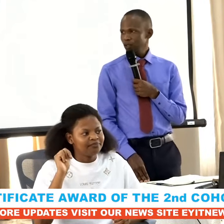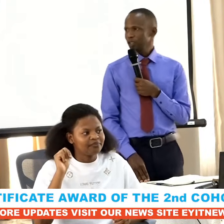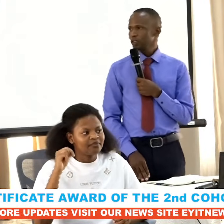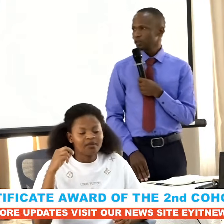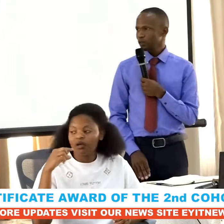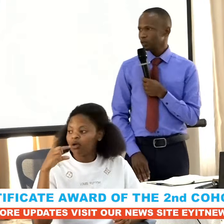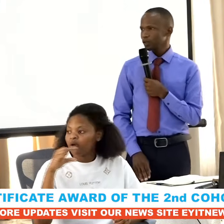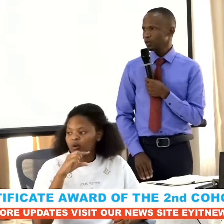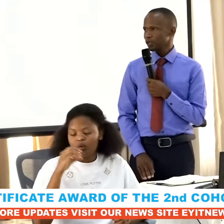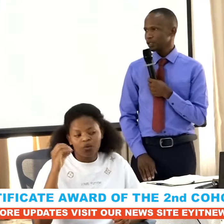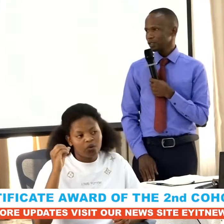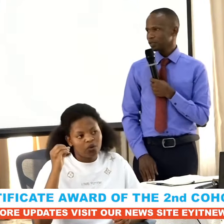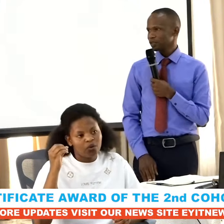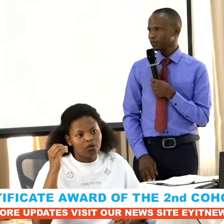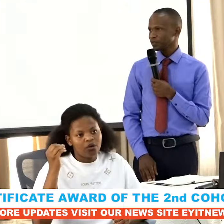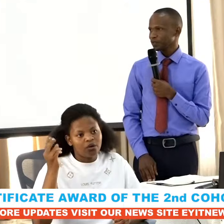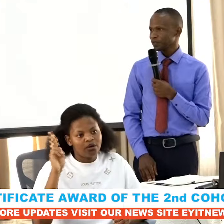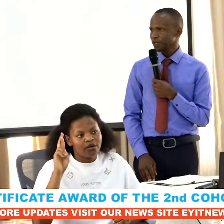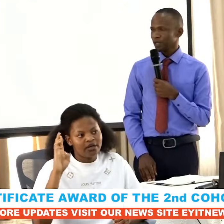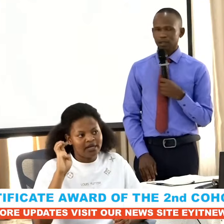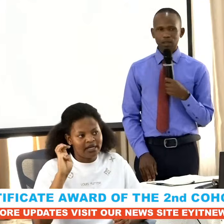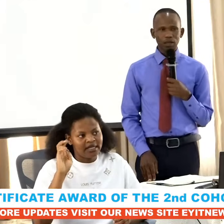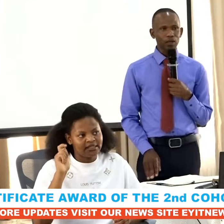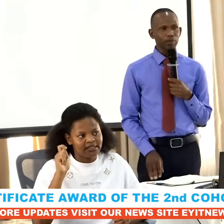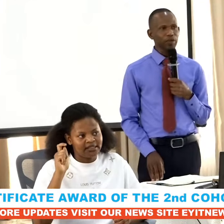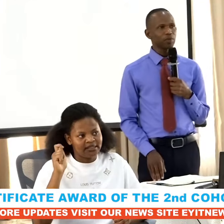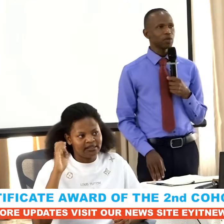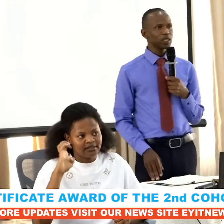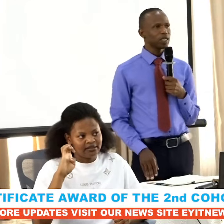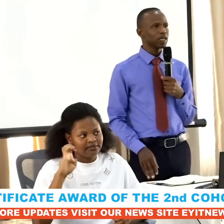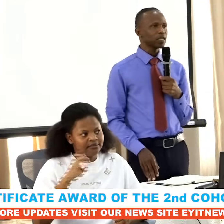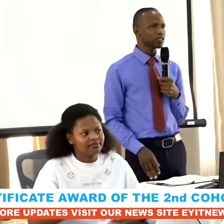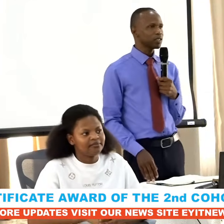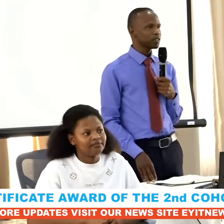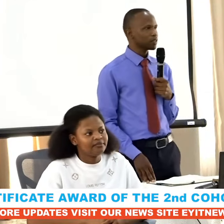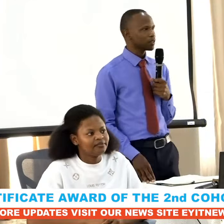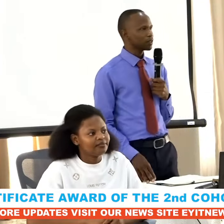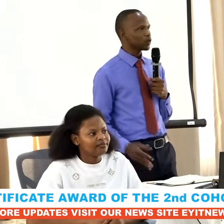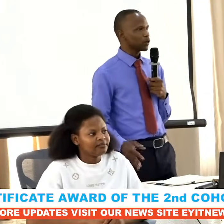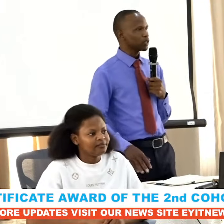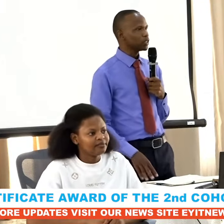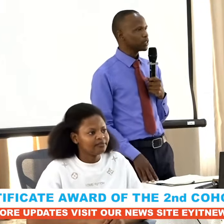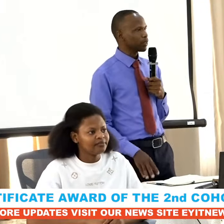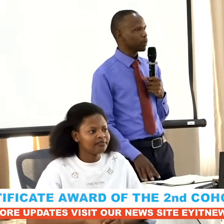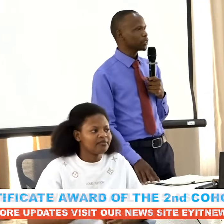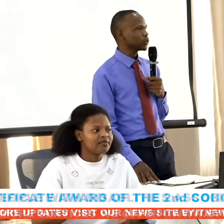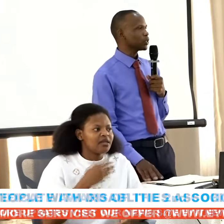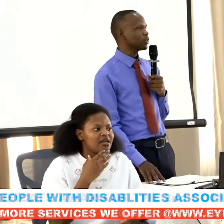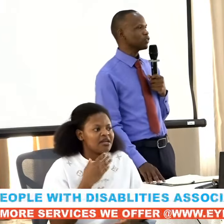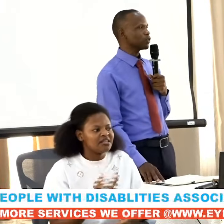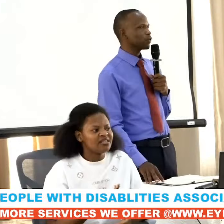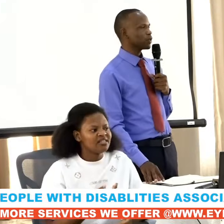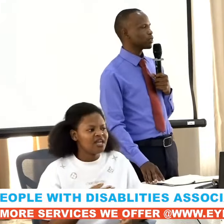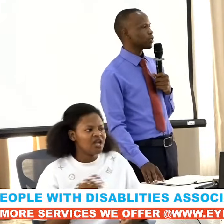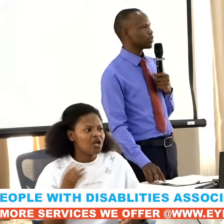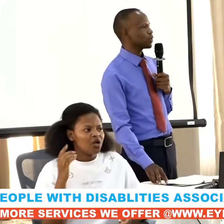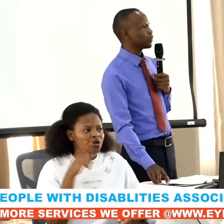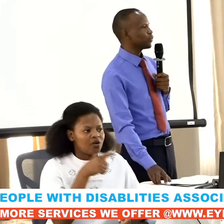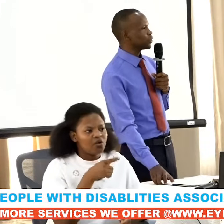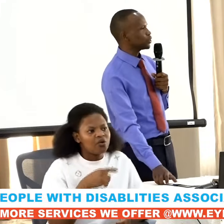You will introduce yourself. Maybe what I can say is that Goreti is a person living